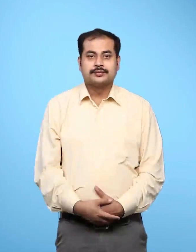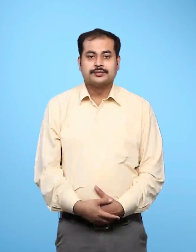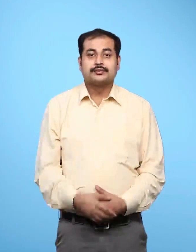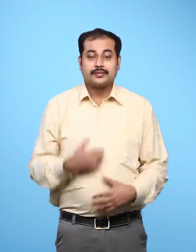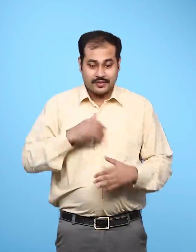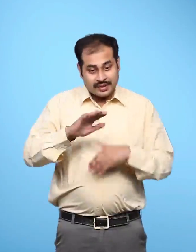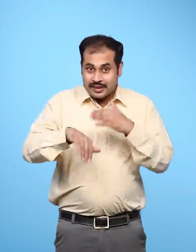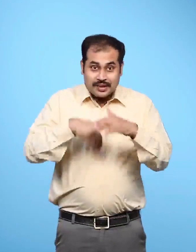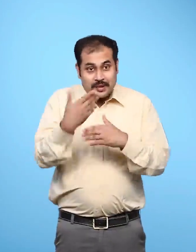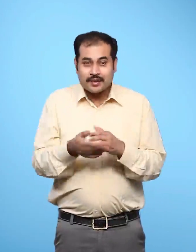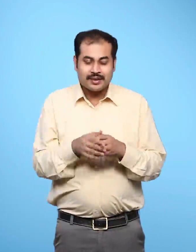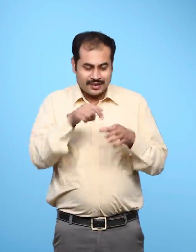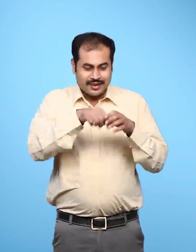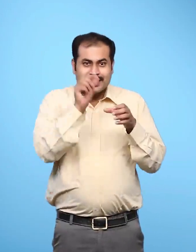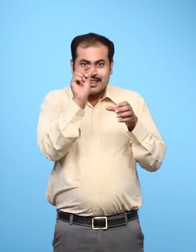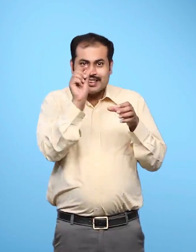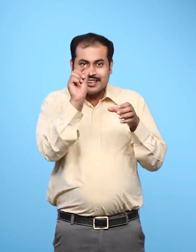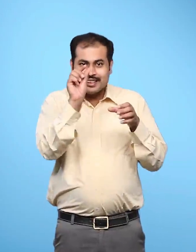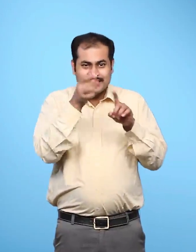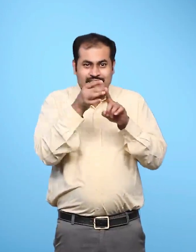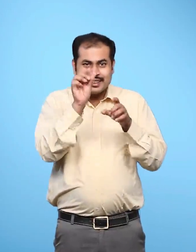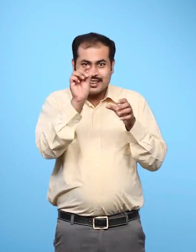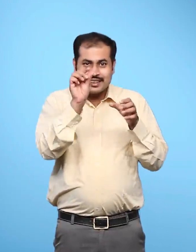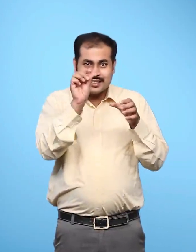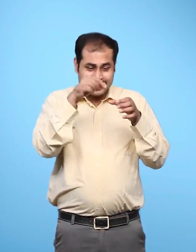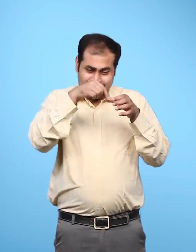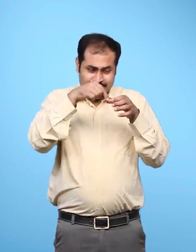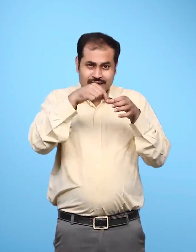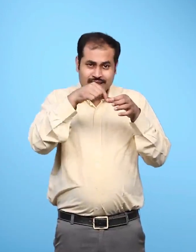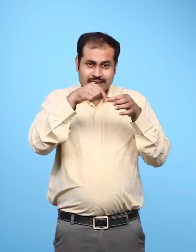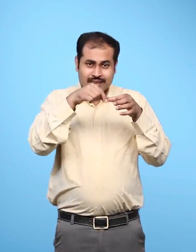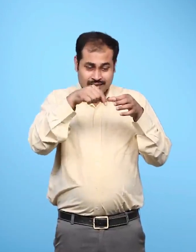Now, do it. Count the number of seeds used.